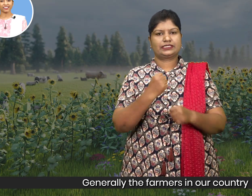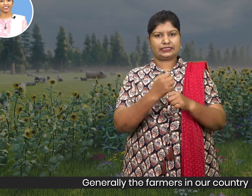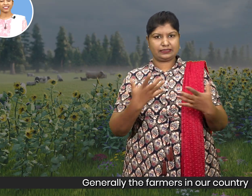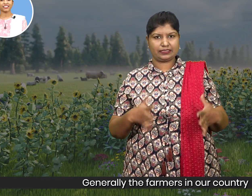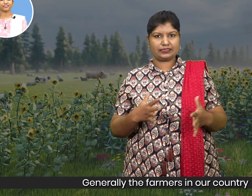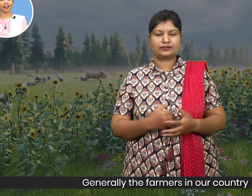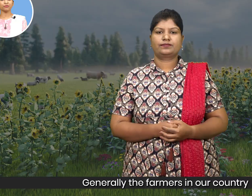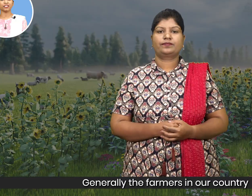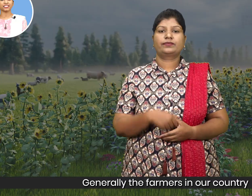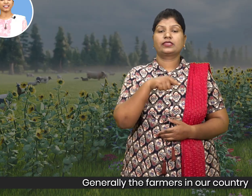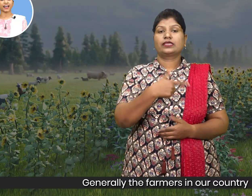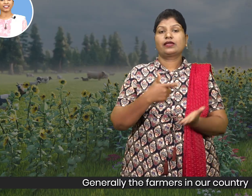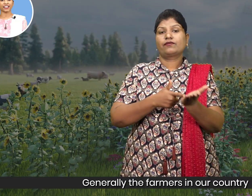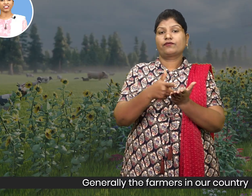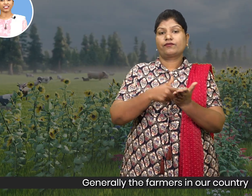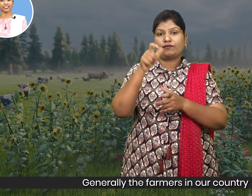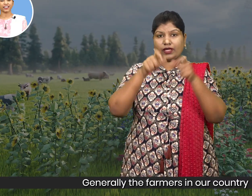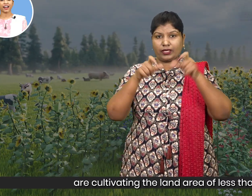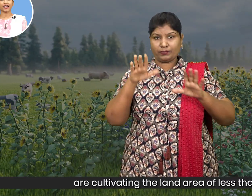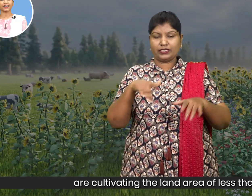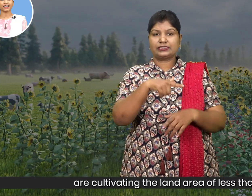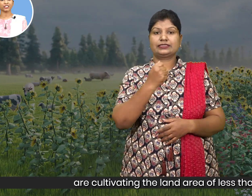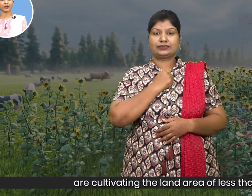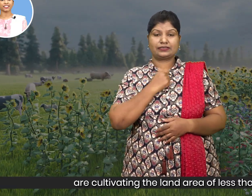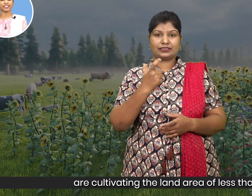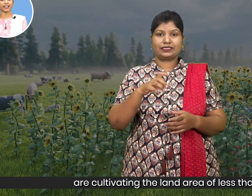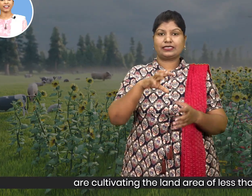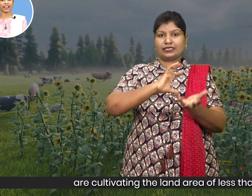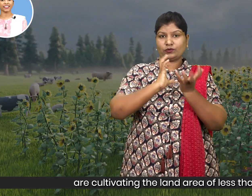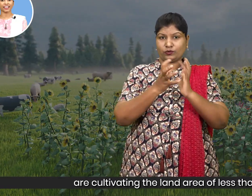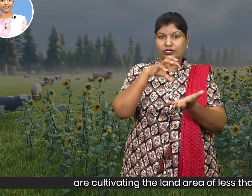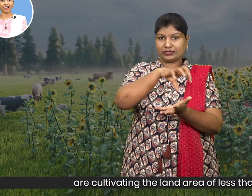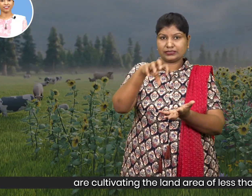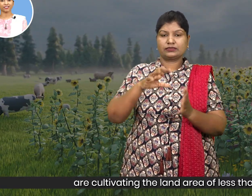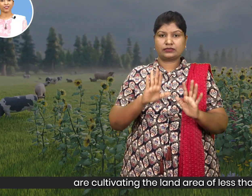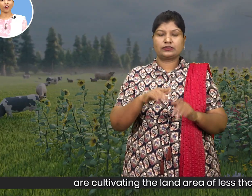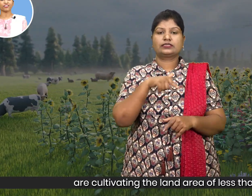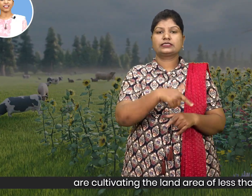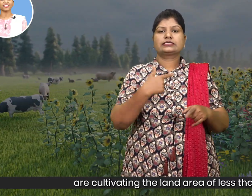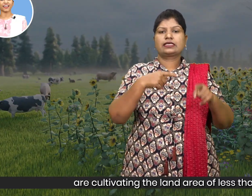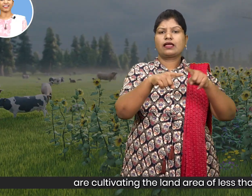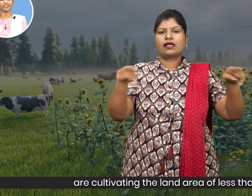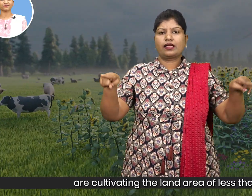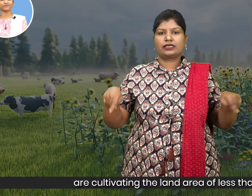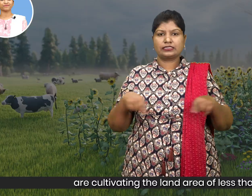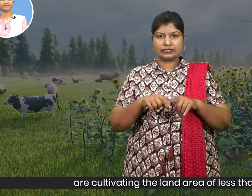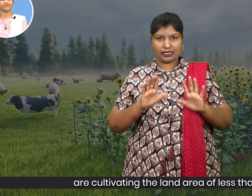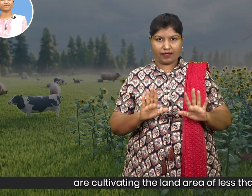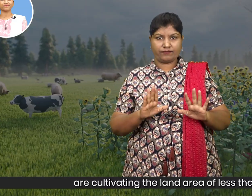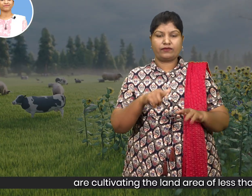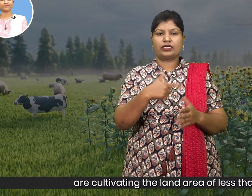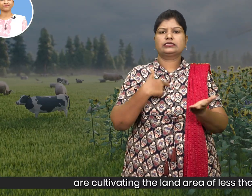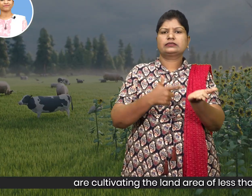Generally, the farmers in our country are cultivating a land area of less than